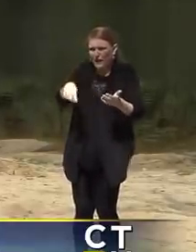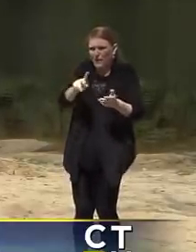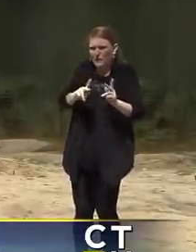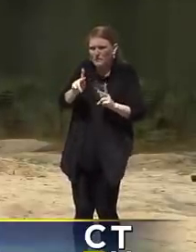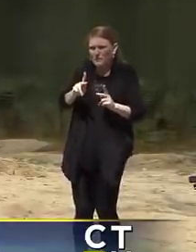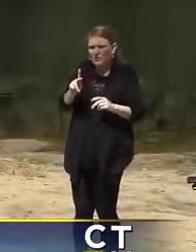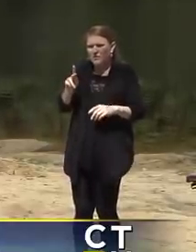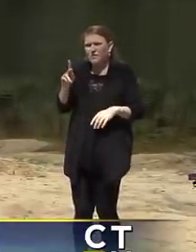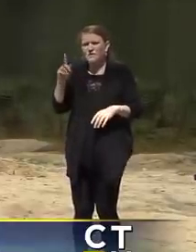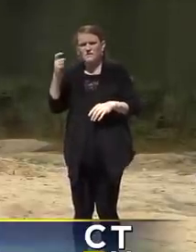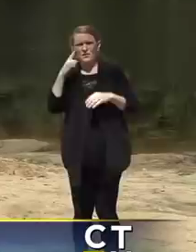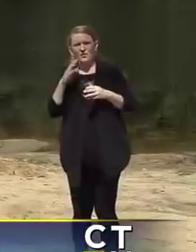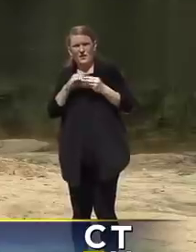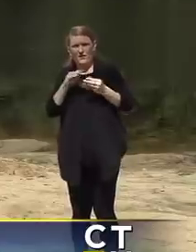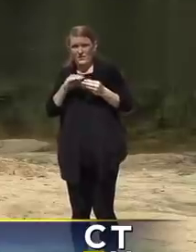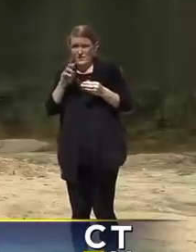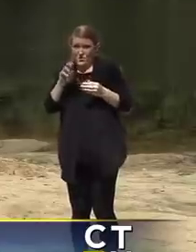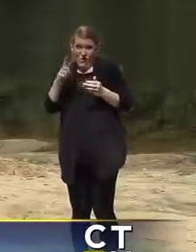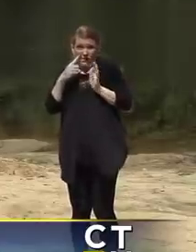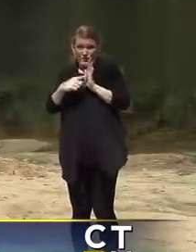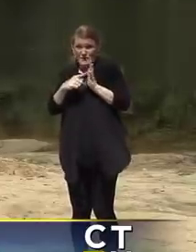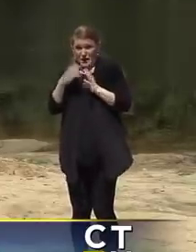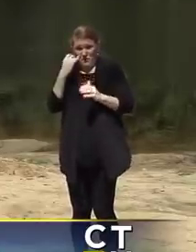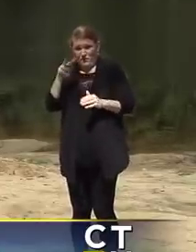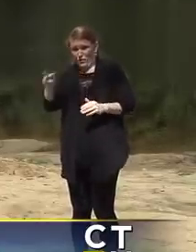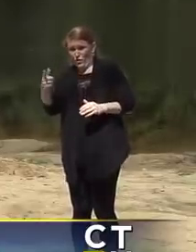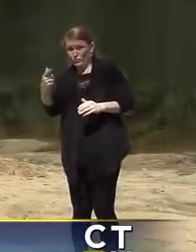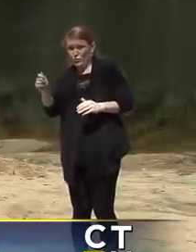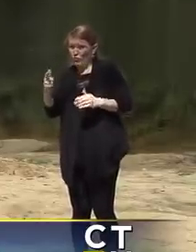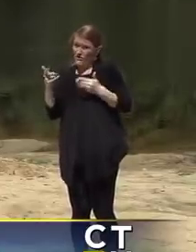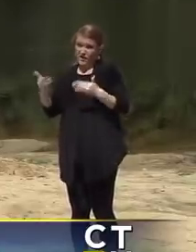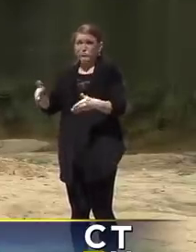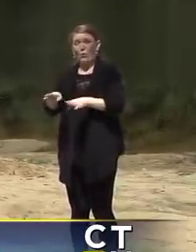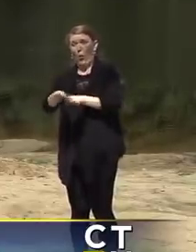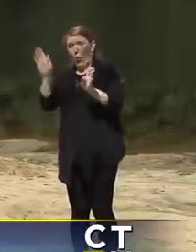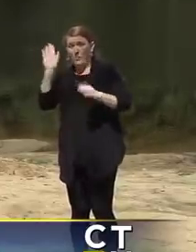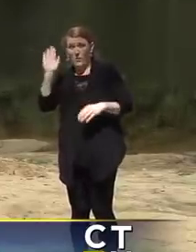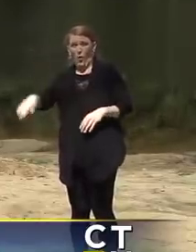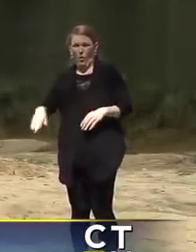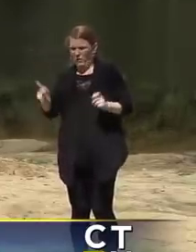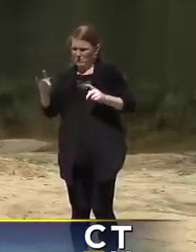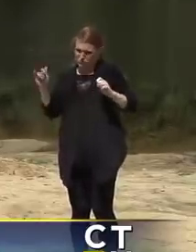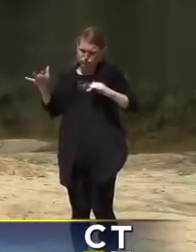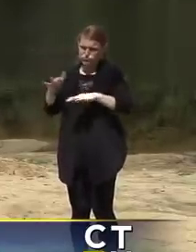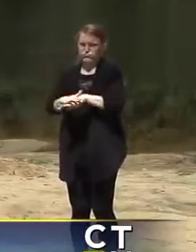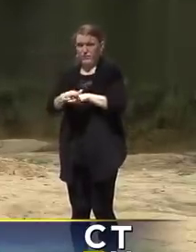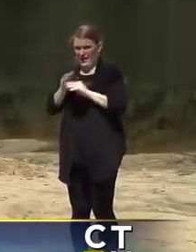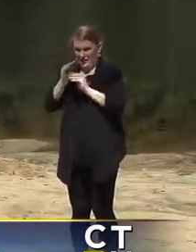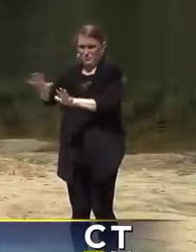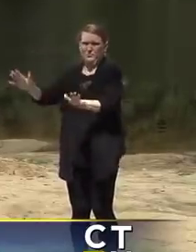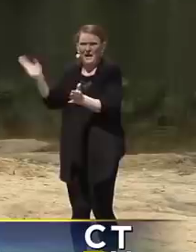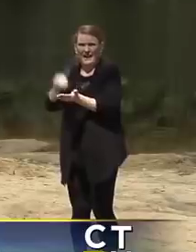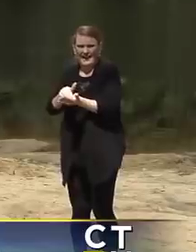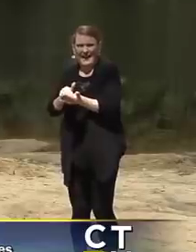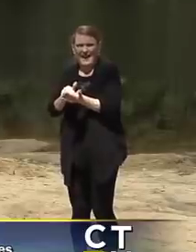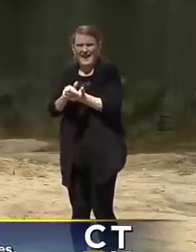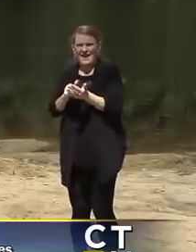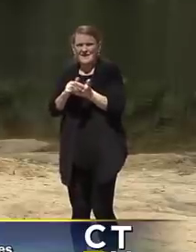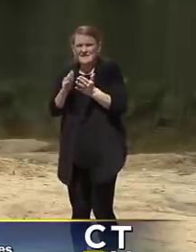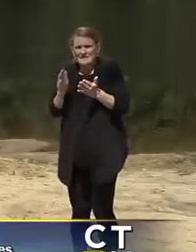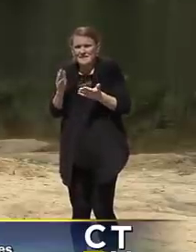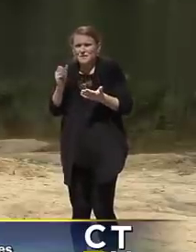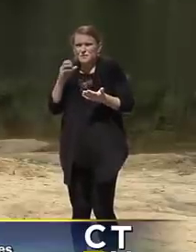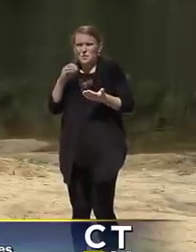want to feel safe. A lot of people aren't going to go out at all, but I think more people will come out here in Connecticut because they think we're doing it on a very thoughtful